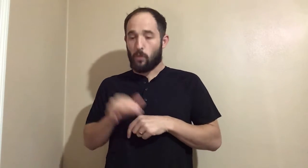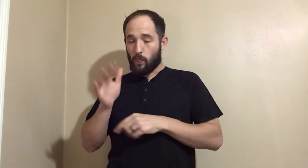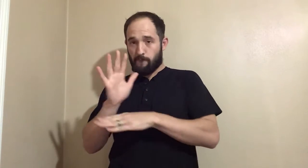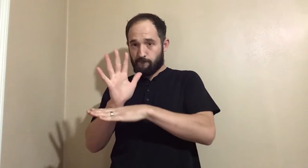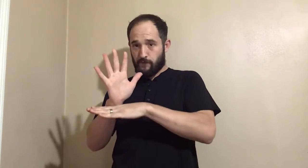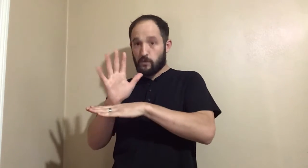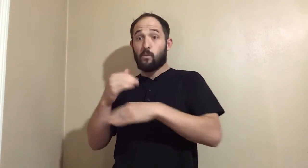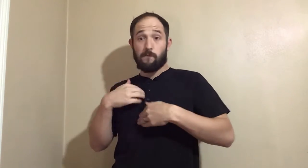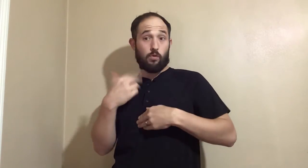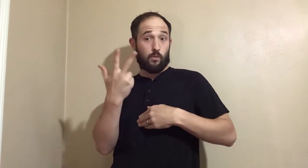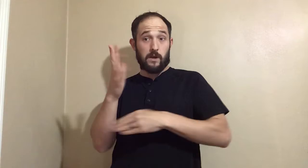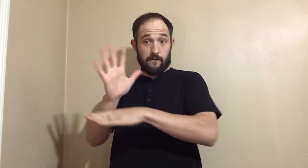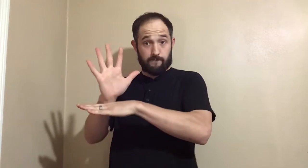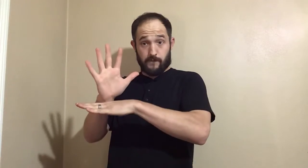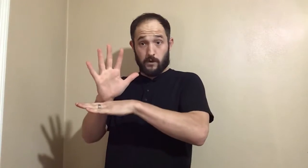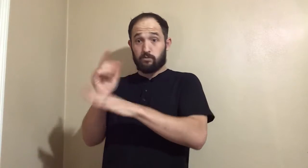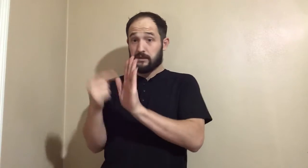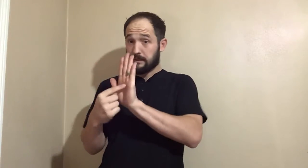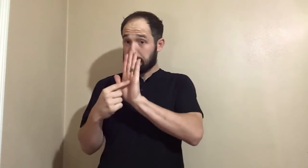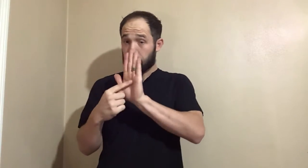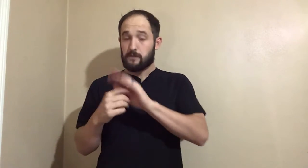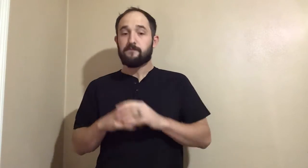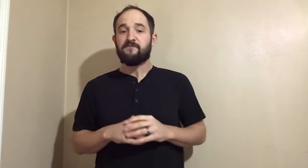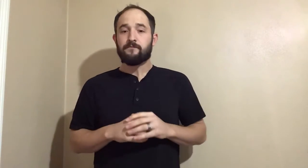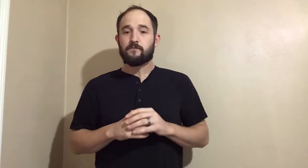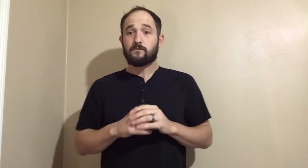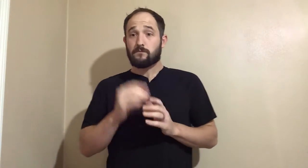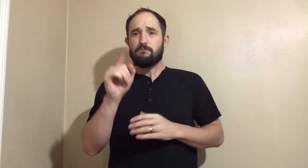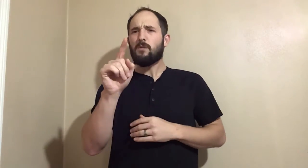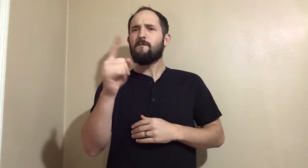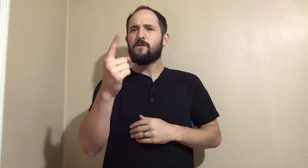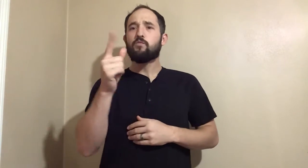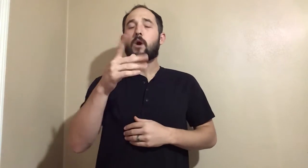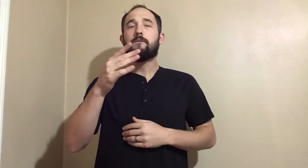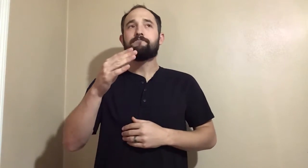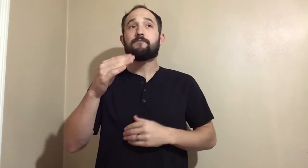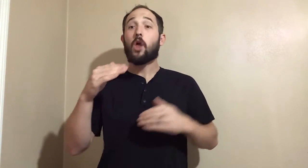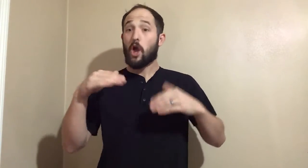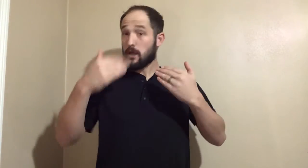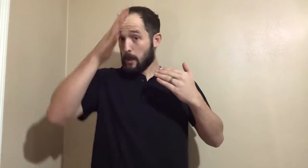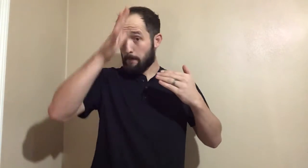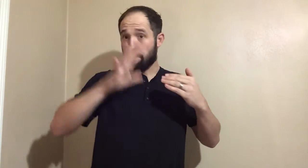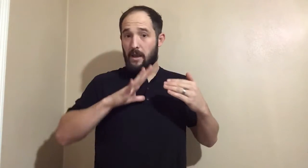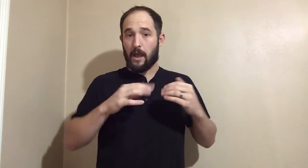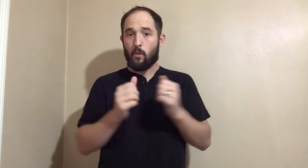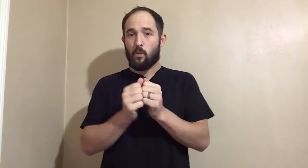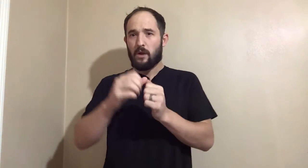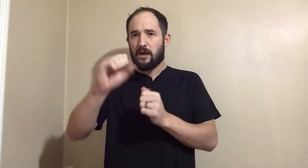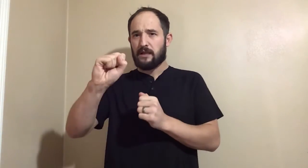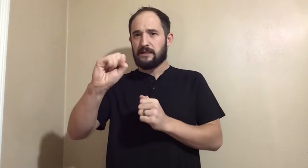There's 3 of them. One is a young man with sickle cell anemia,